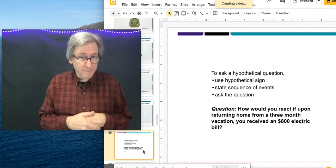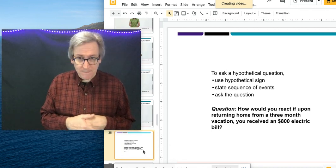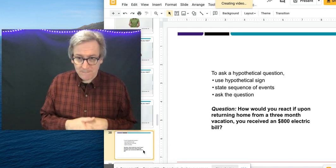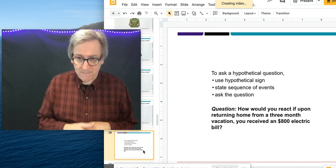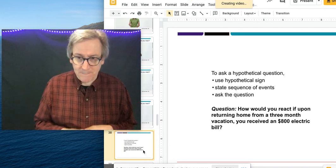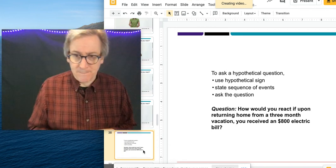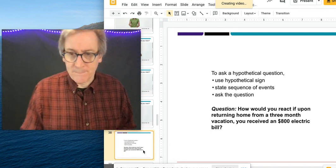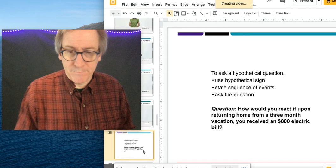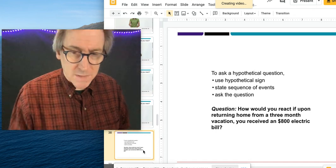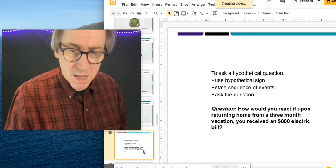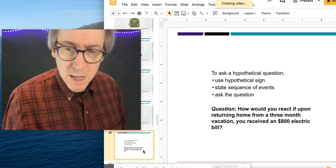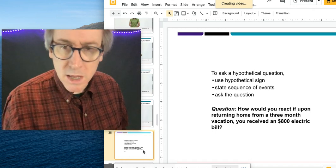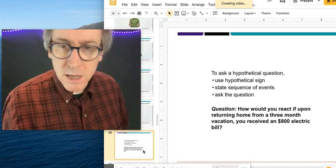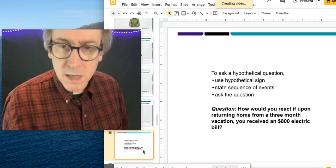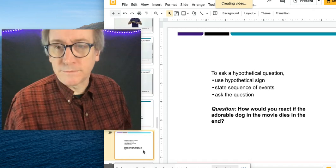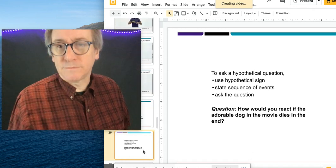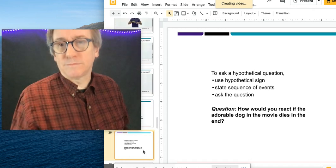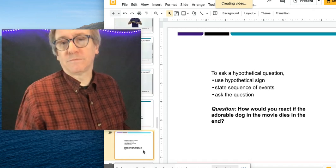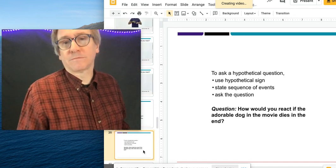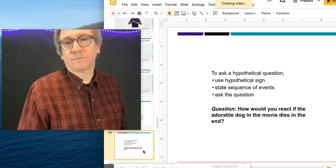Okay.